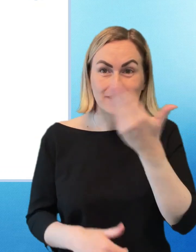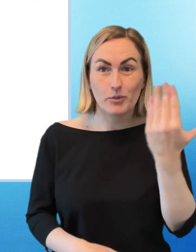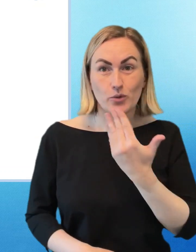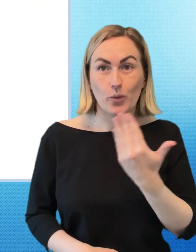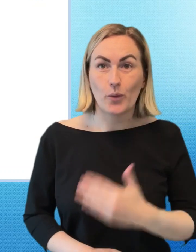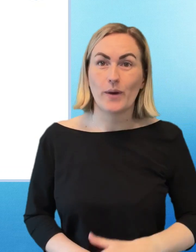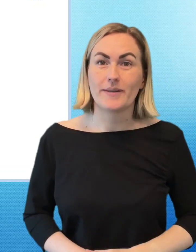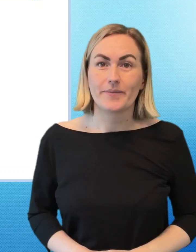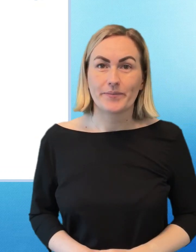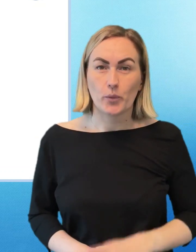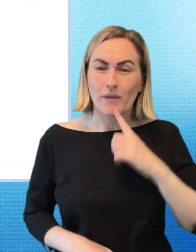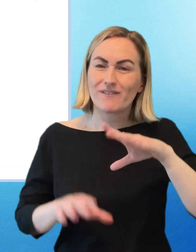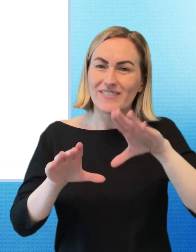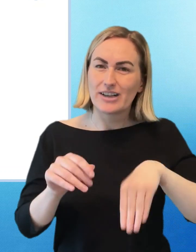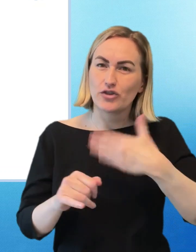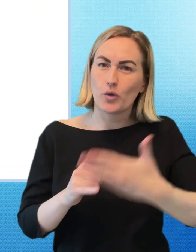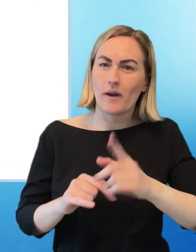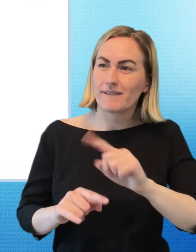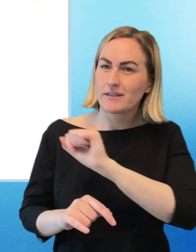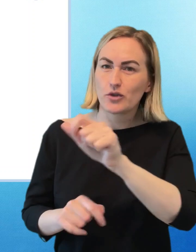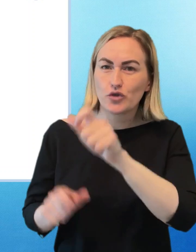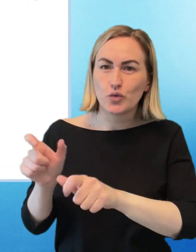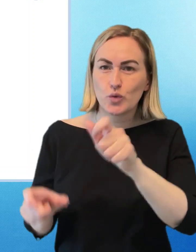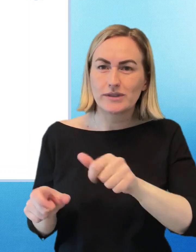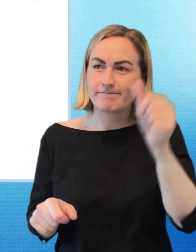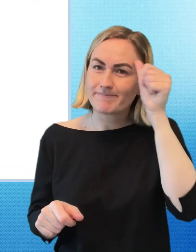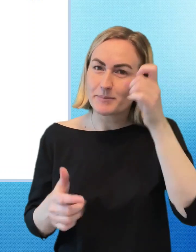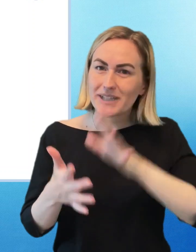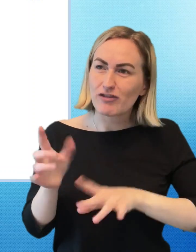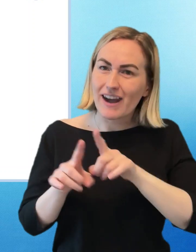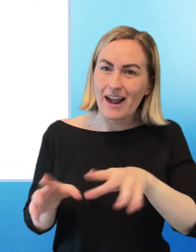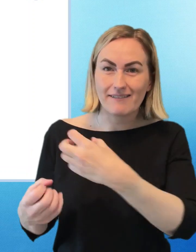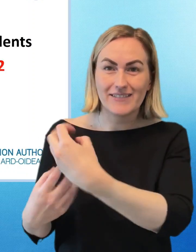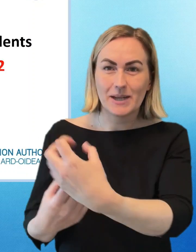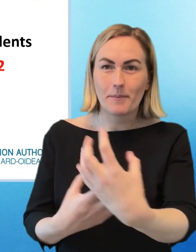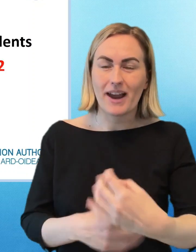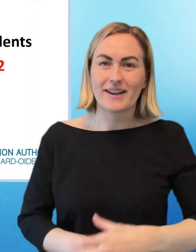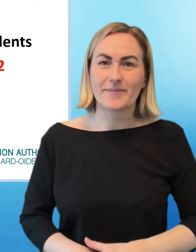school itself. And I'll finish off with some student feedback on their experiences.